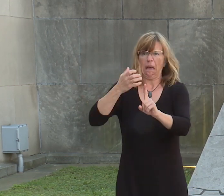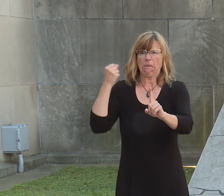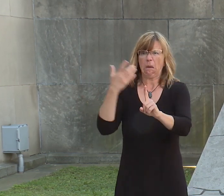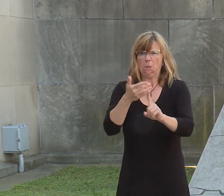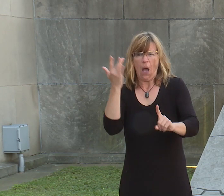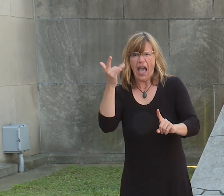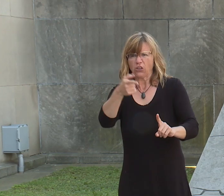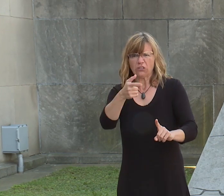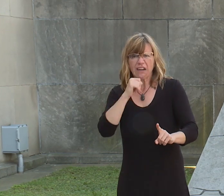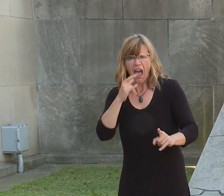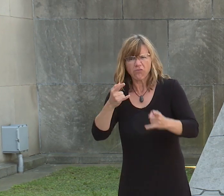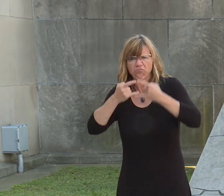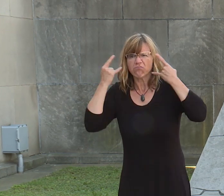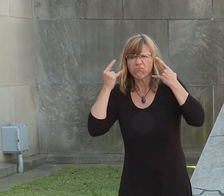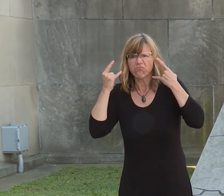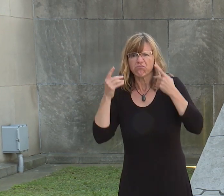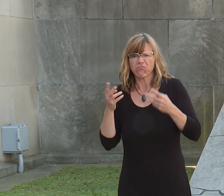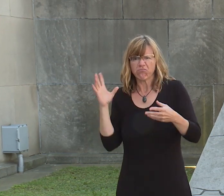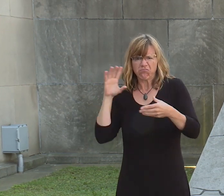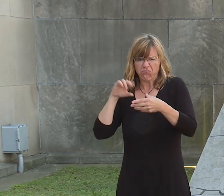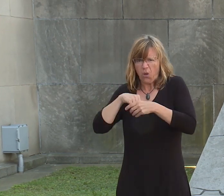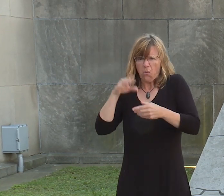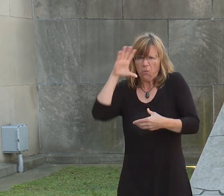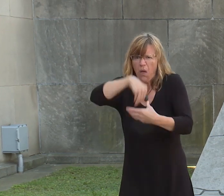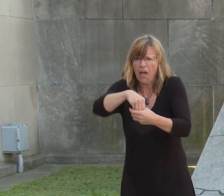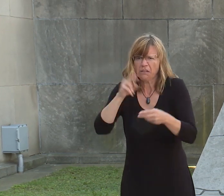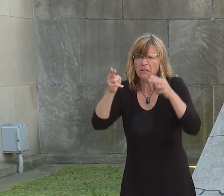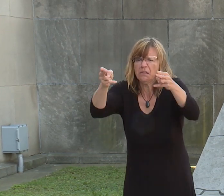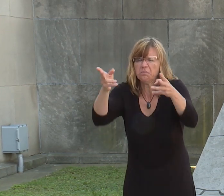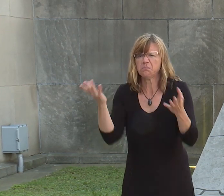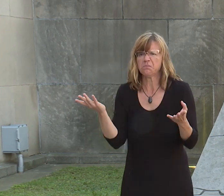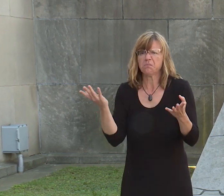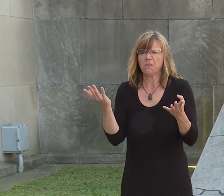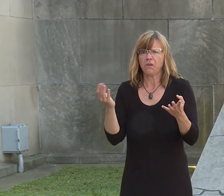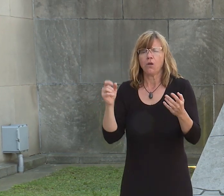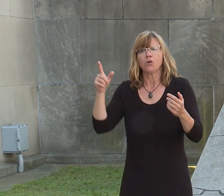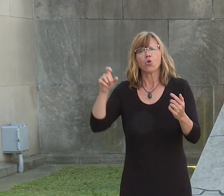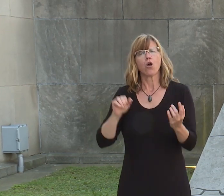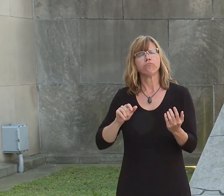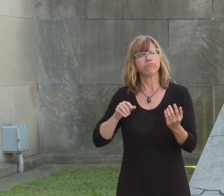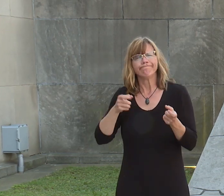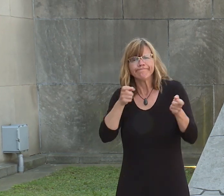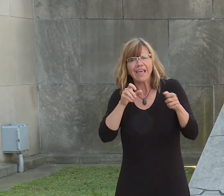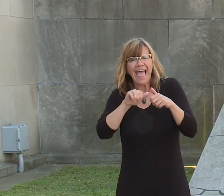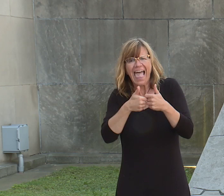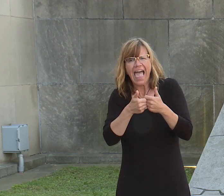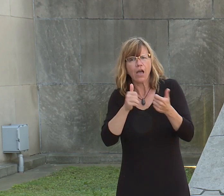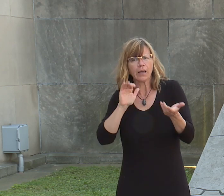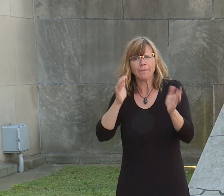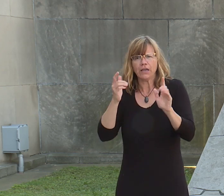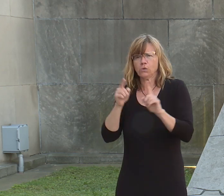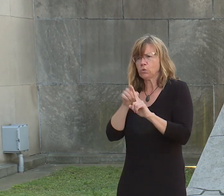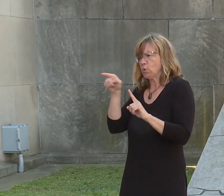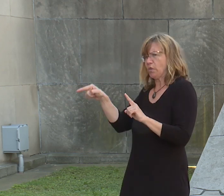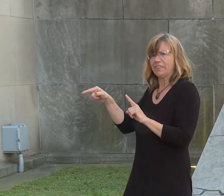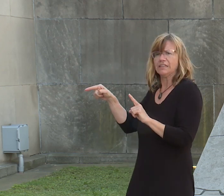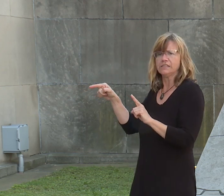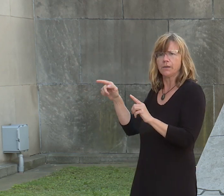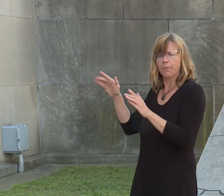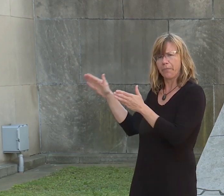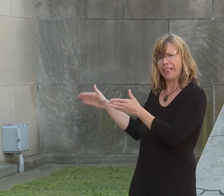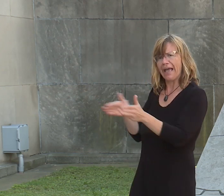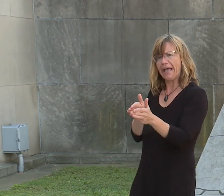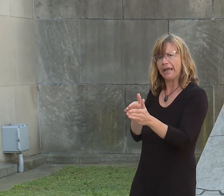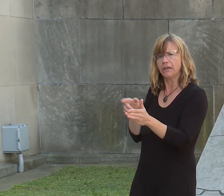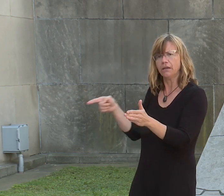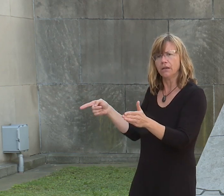you sprinting?" So can you address that? Maybe business owners or the business community who are frustrated that they